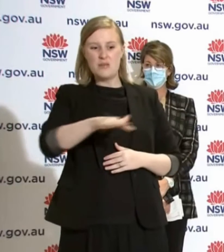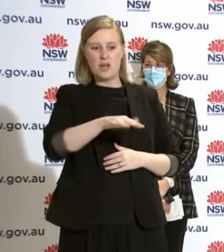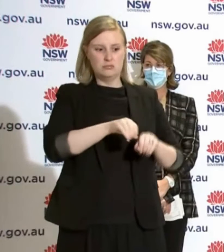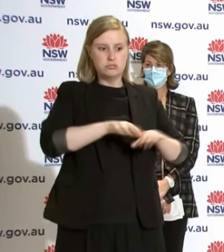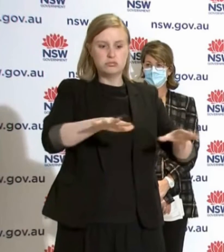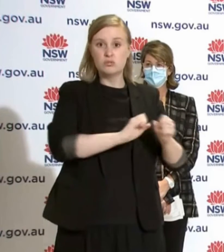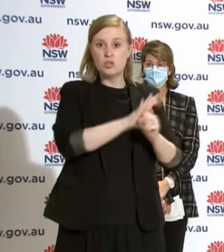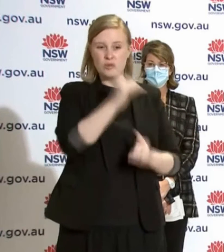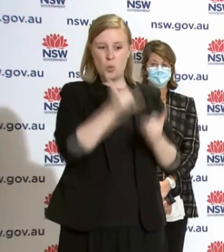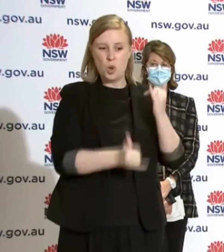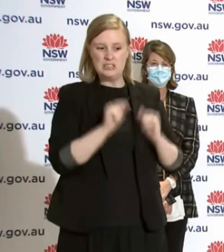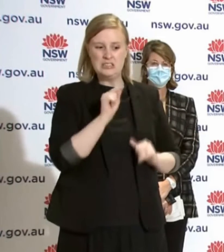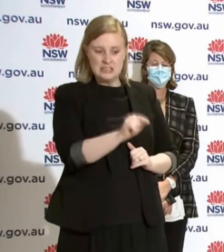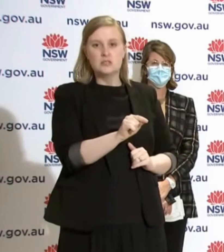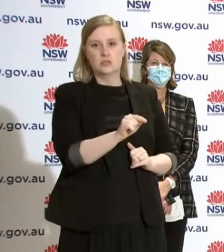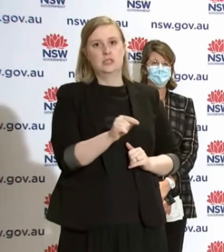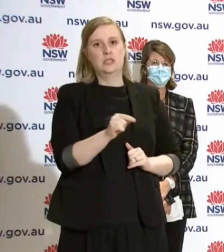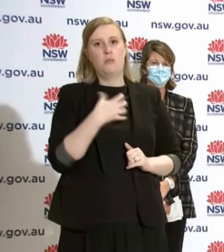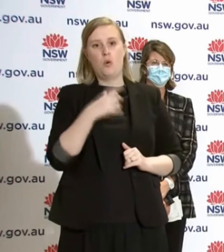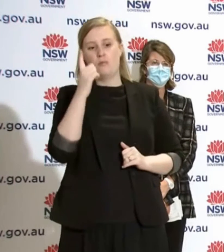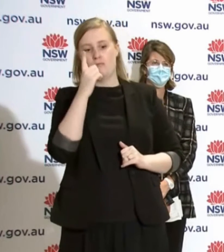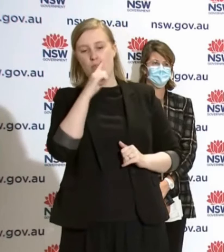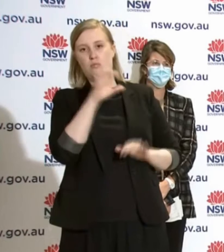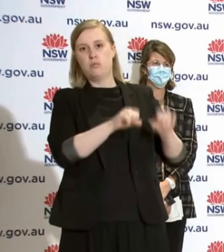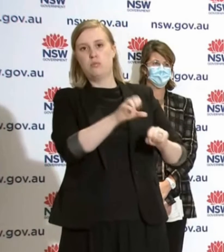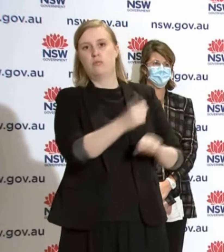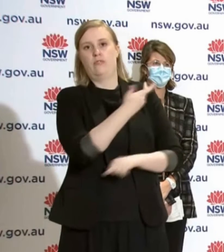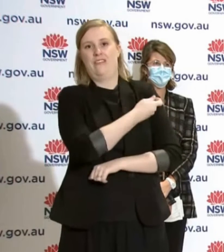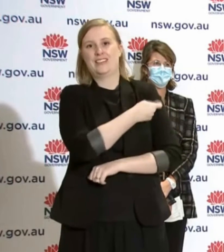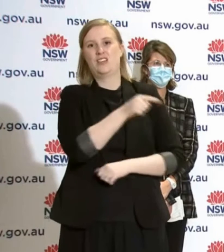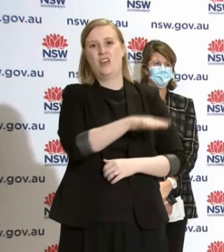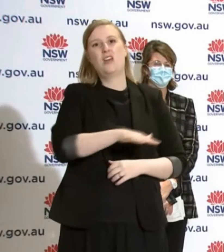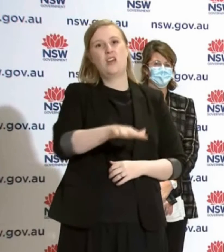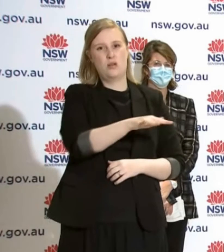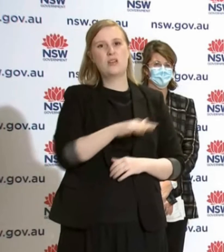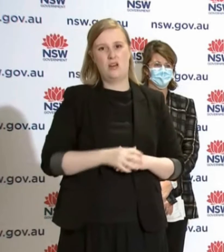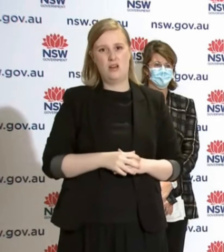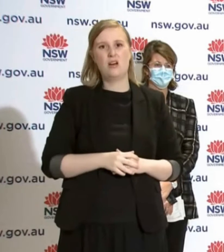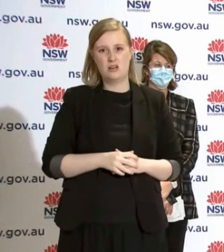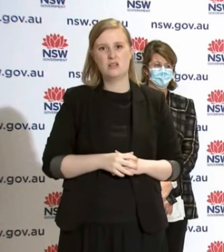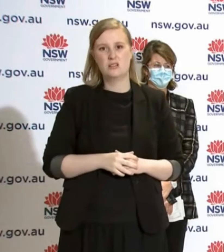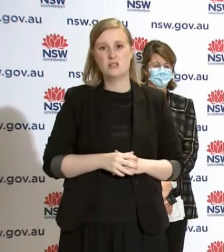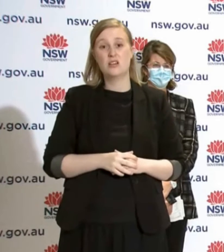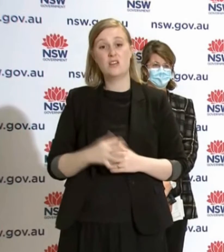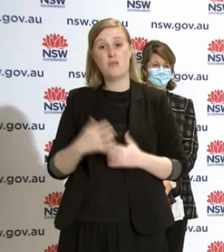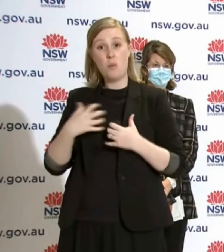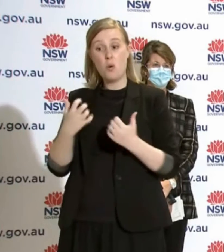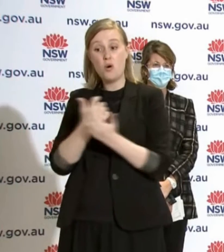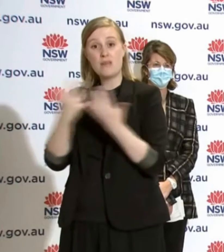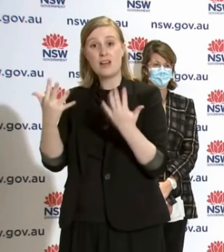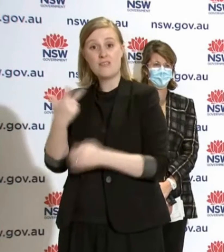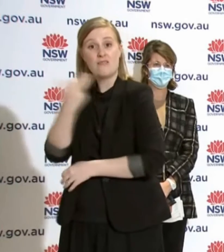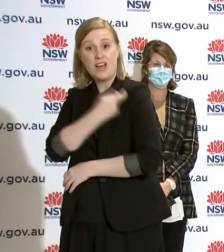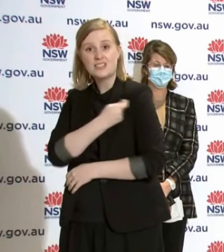rates. There's no doubt that the more people that are vaccinated, the greater impact that will have on reducing the spread, but also keeping loved